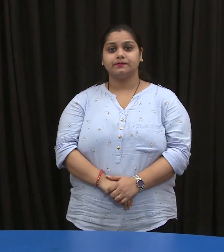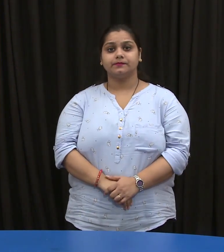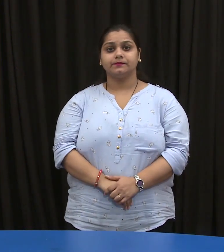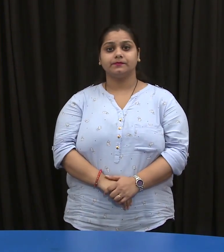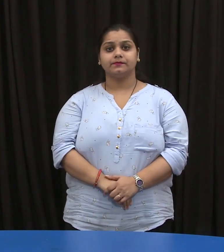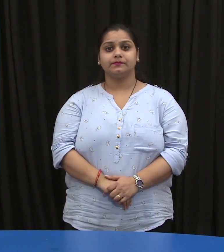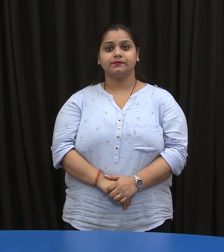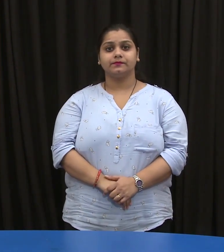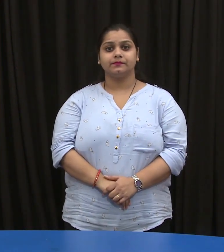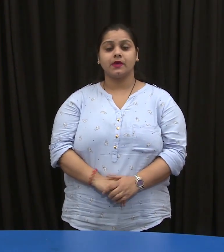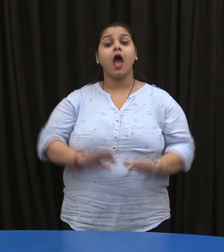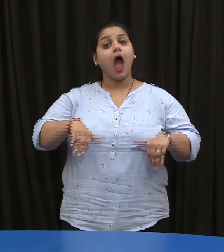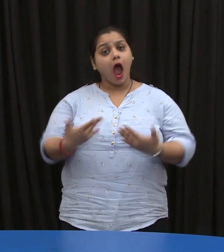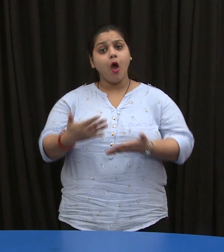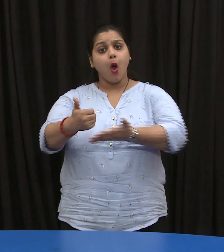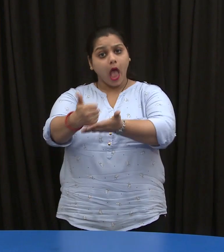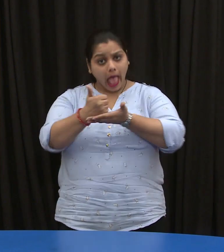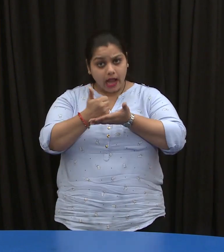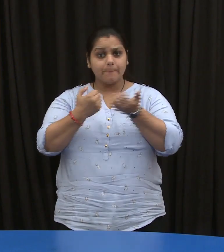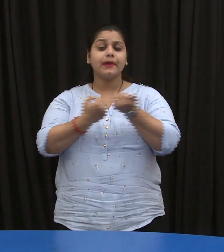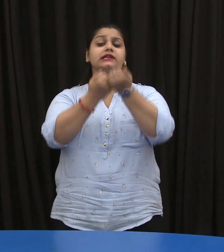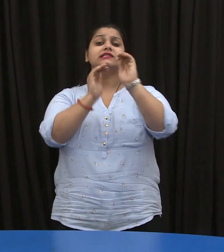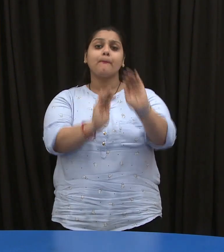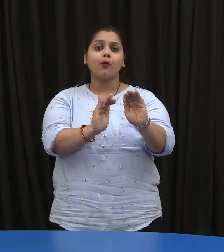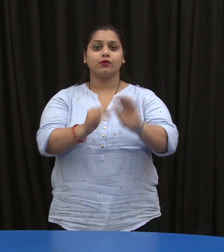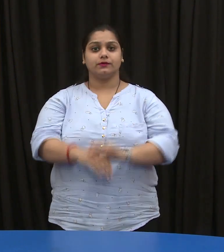how to get help and support.